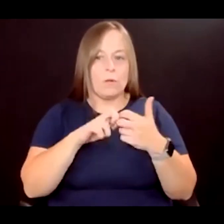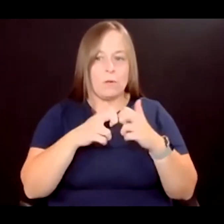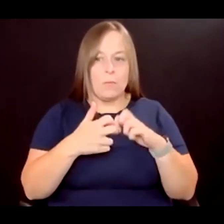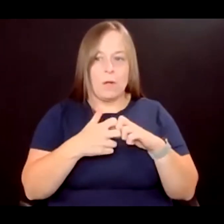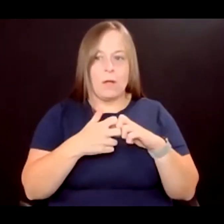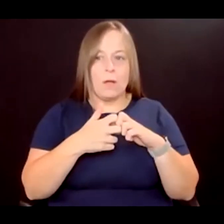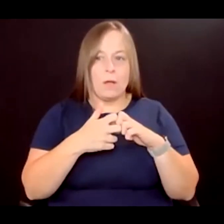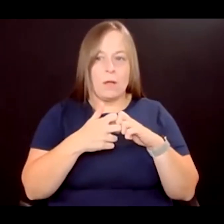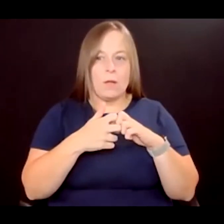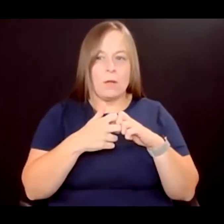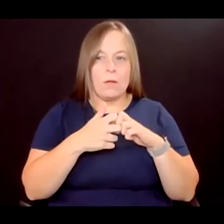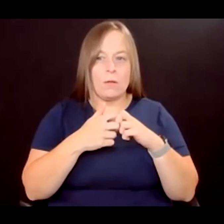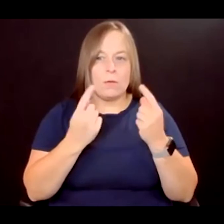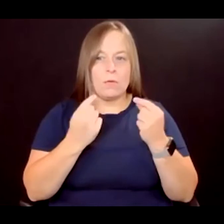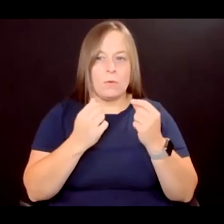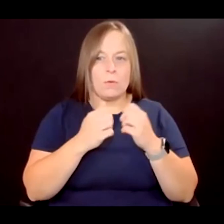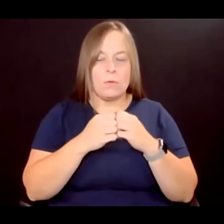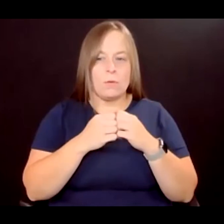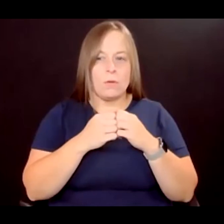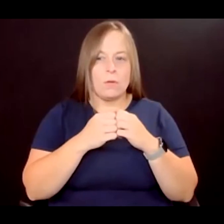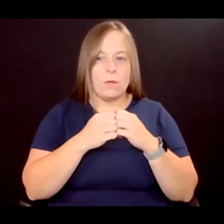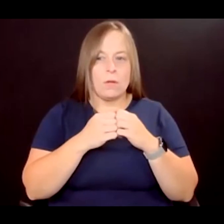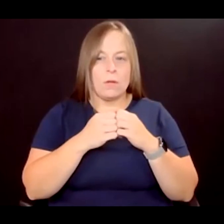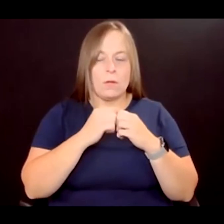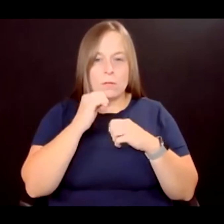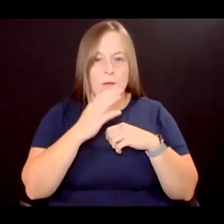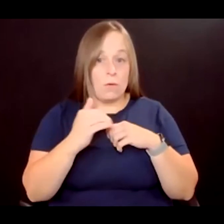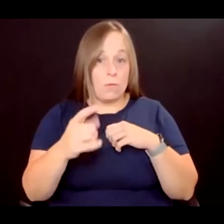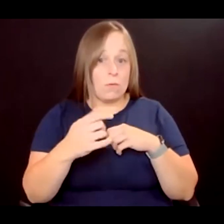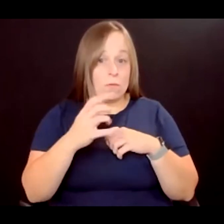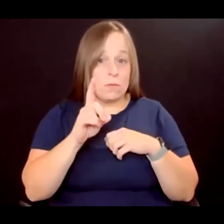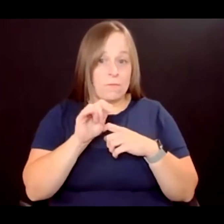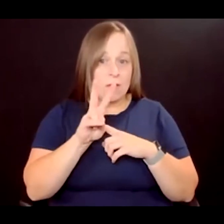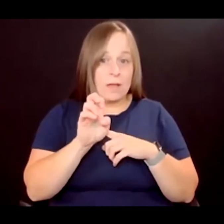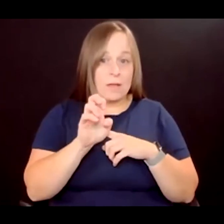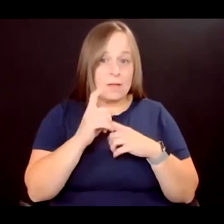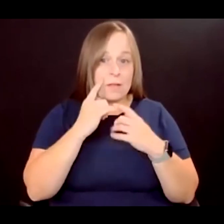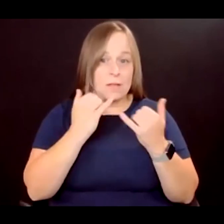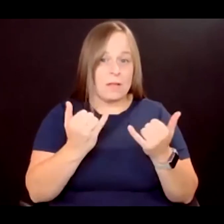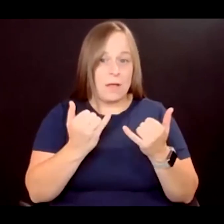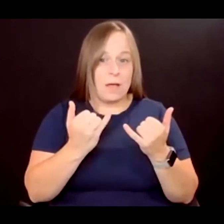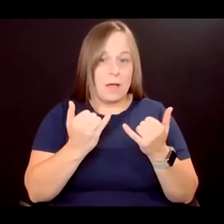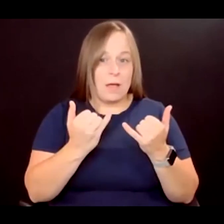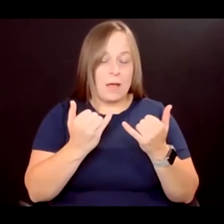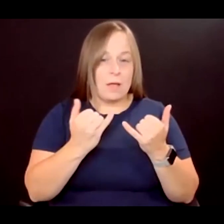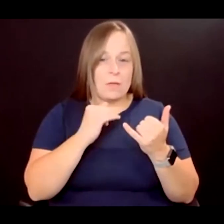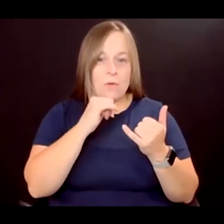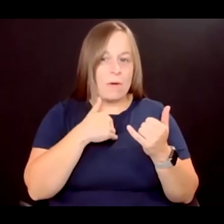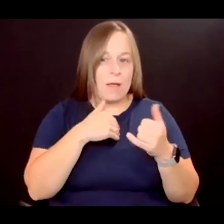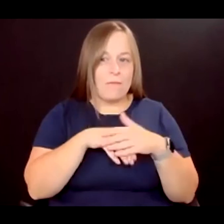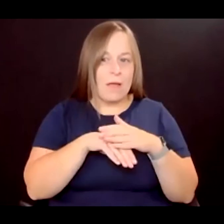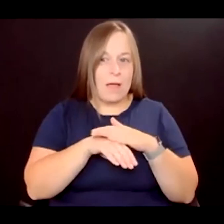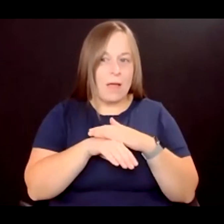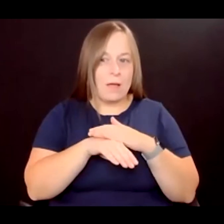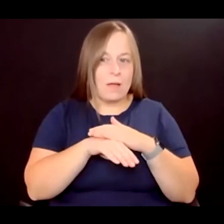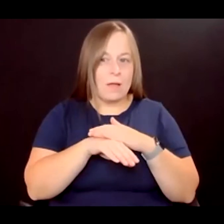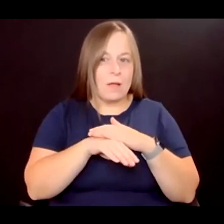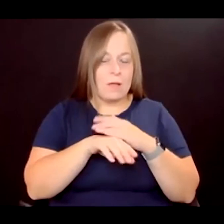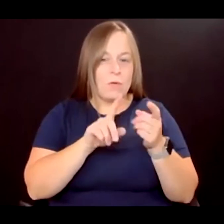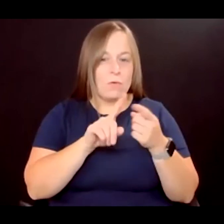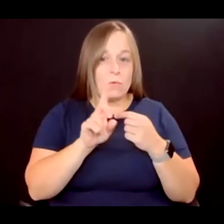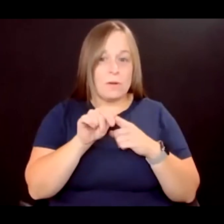how important that is. It's very important to my line of work, which was basically communications within